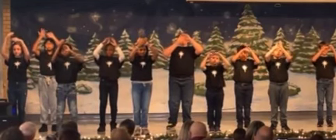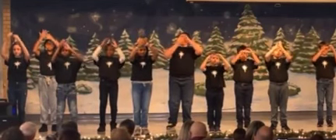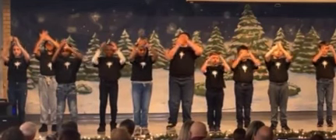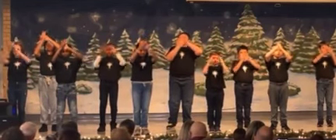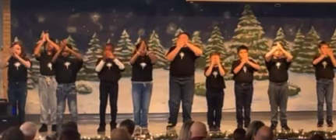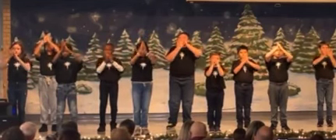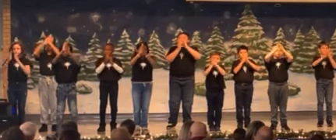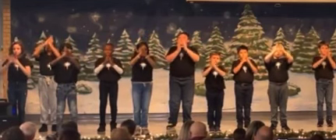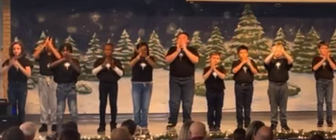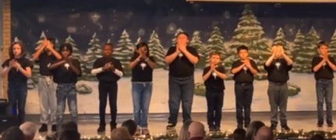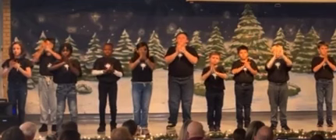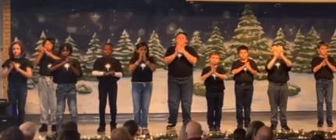peace.